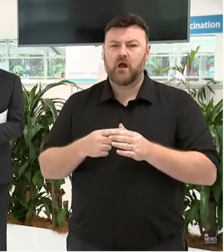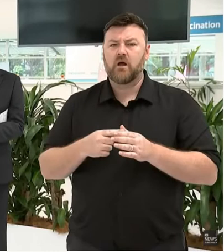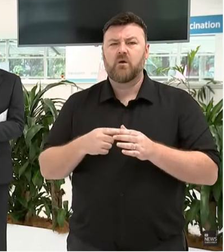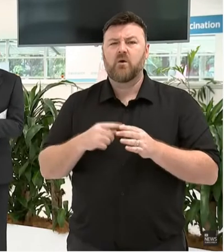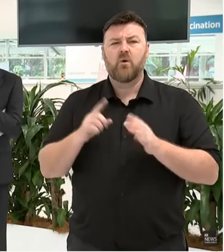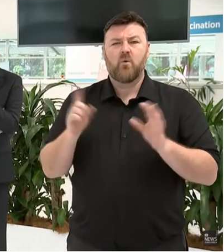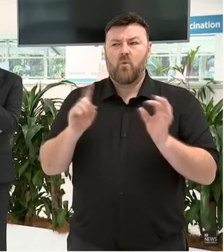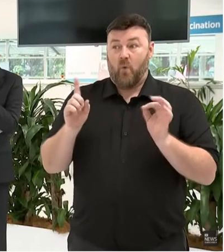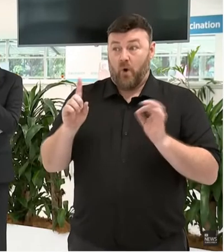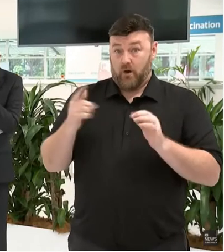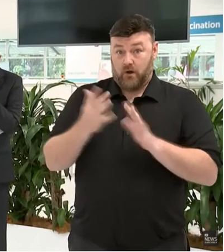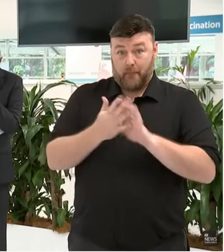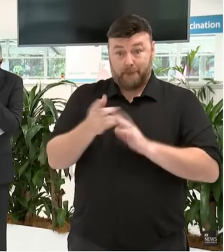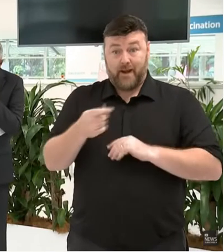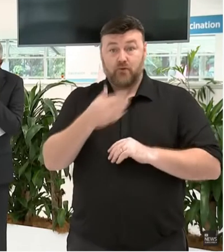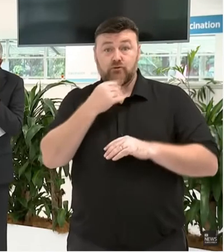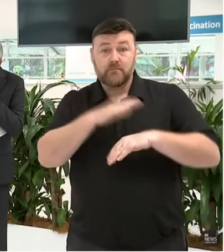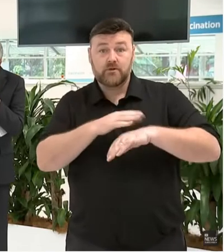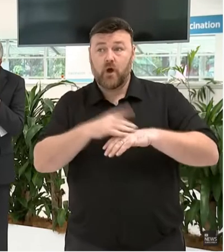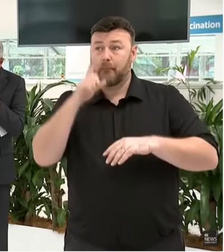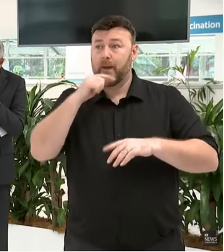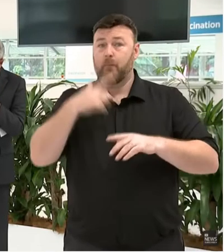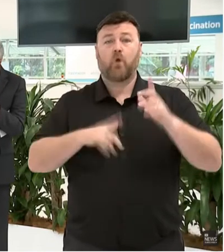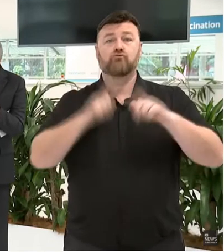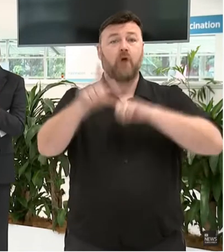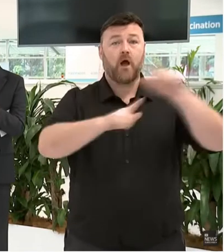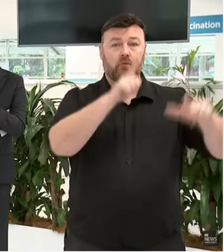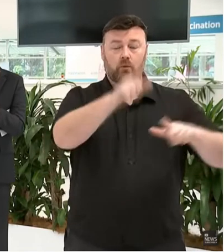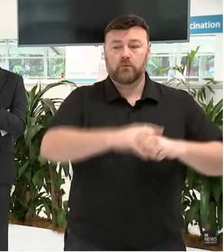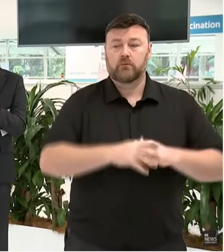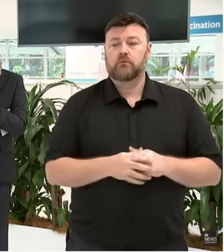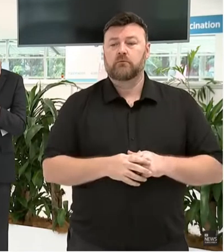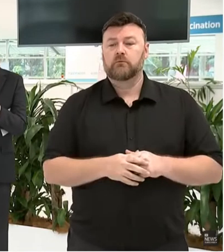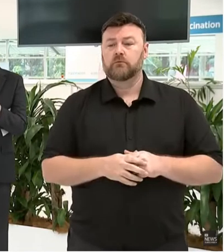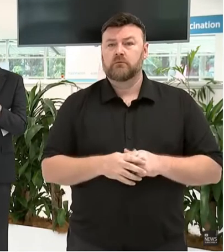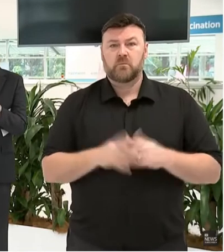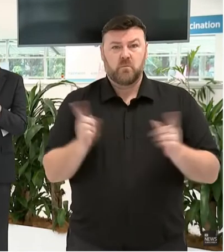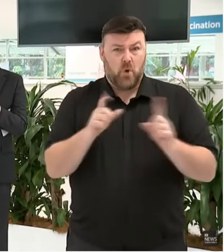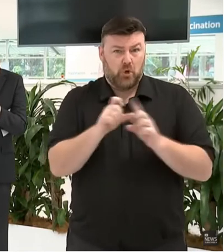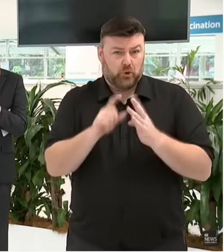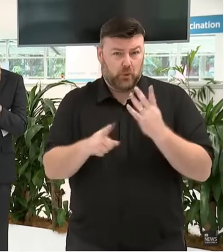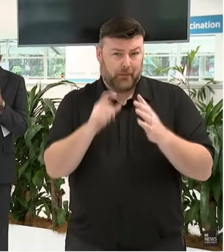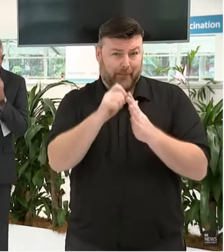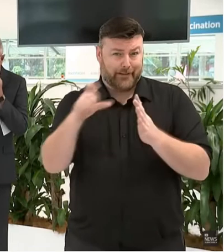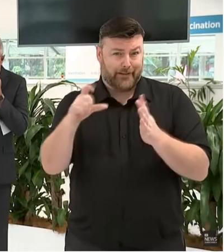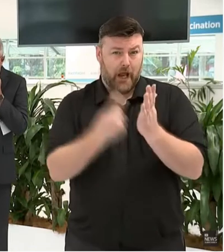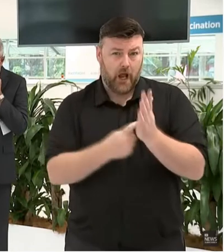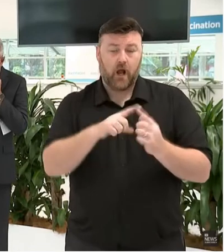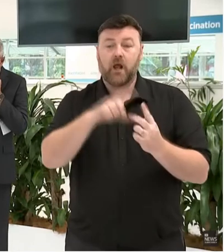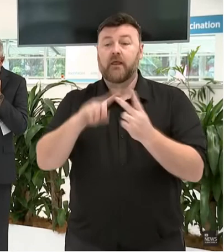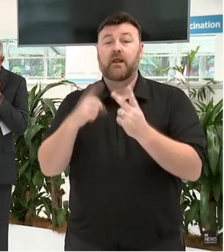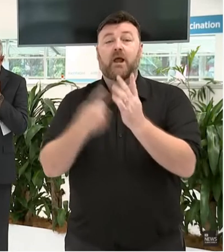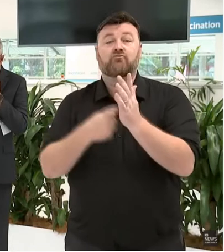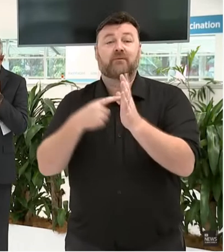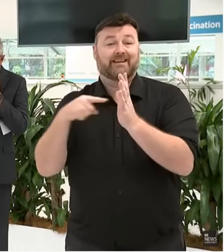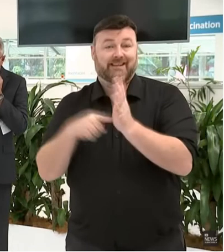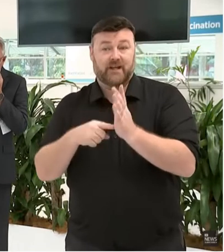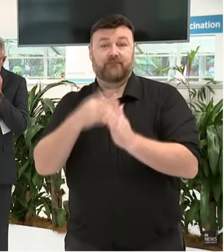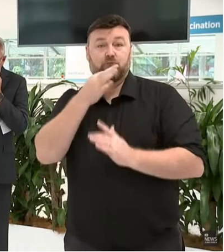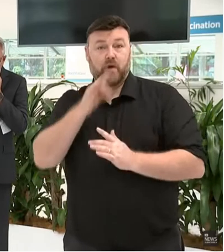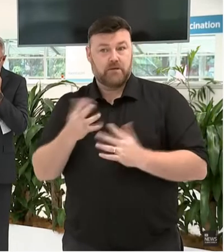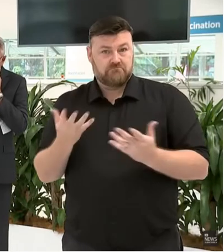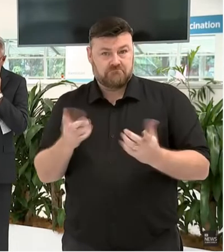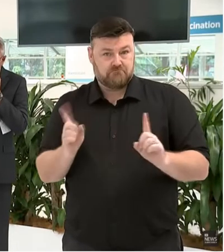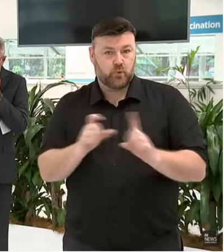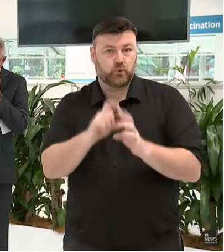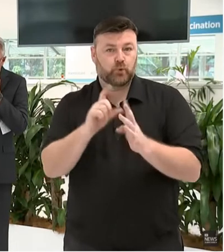to bolster the capacity? And just secondly, on the procurement of rapid antigen tests, where's the government at with that? Have you got a date? Okay.